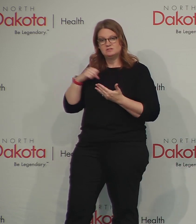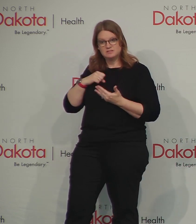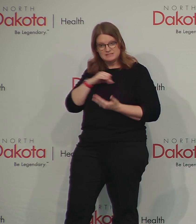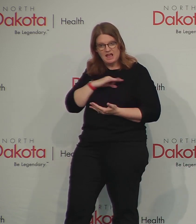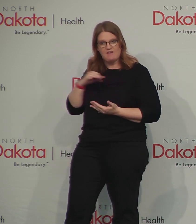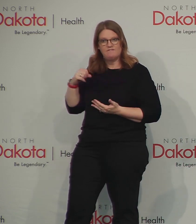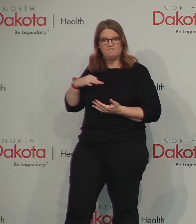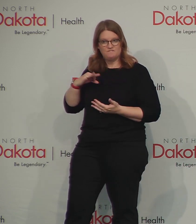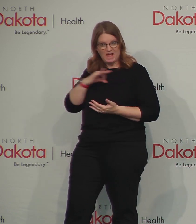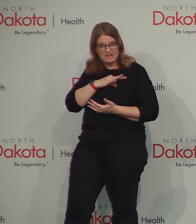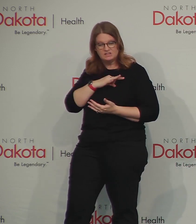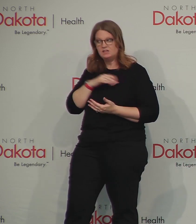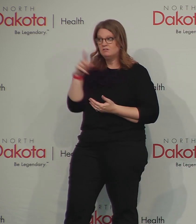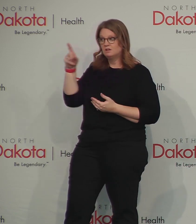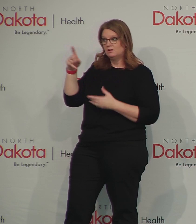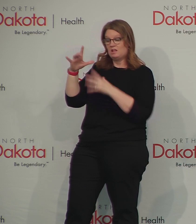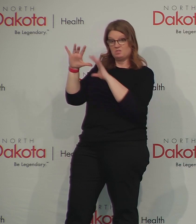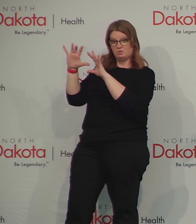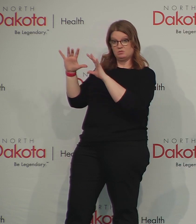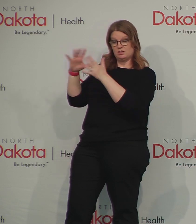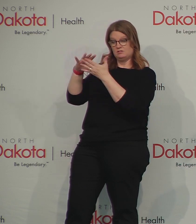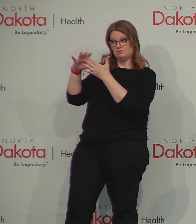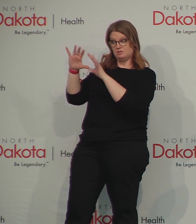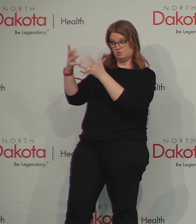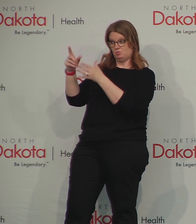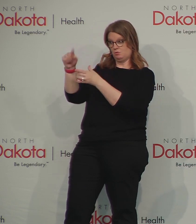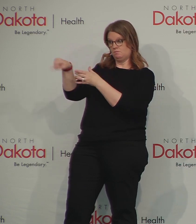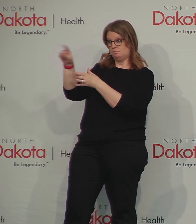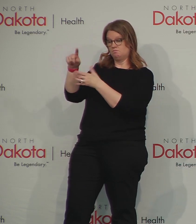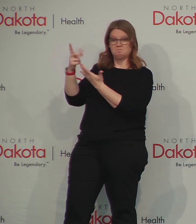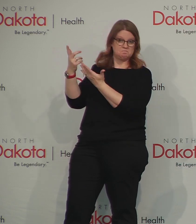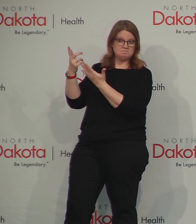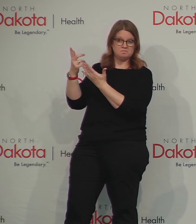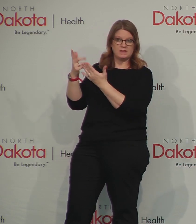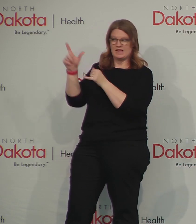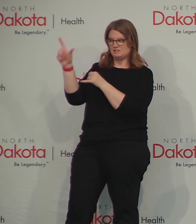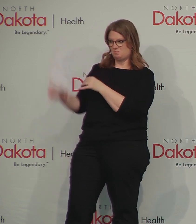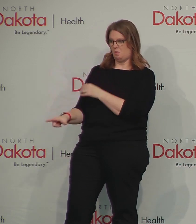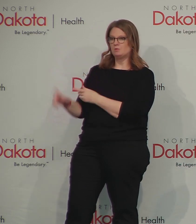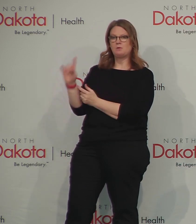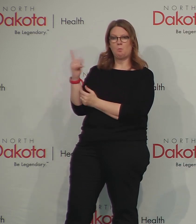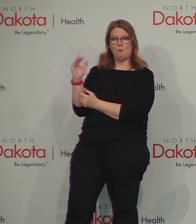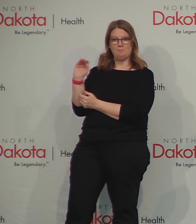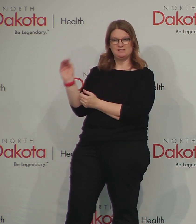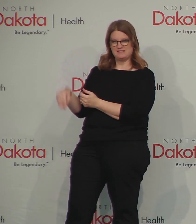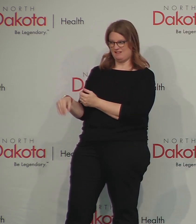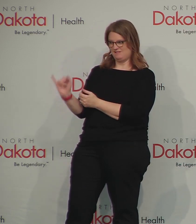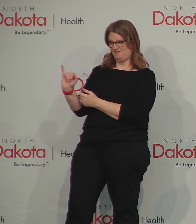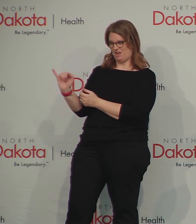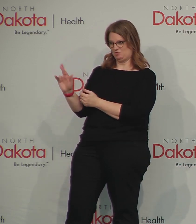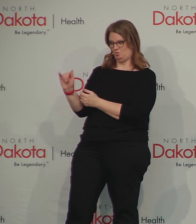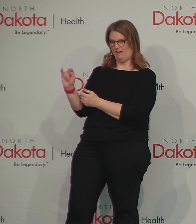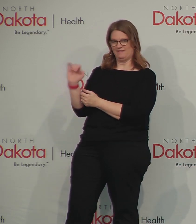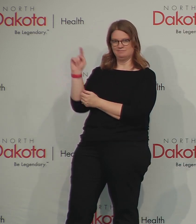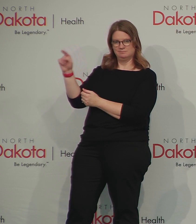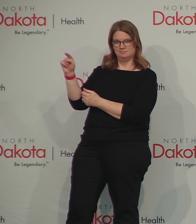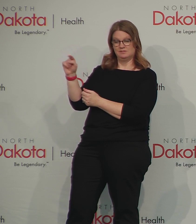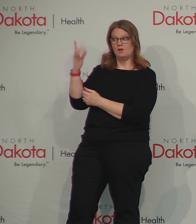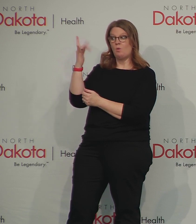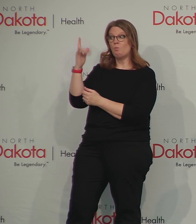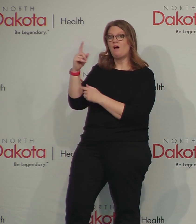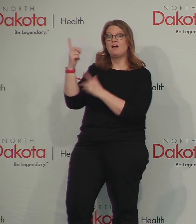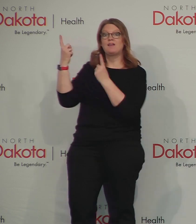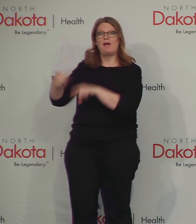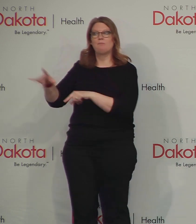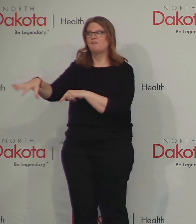And those groups that have been doing that are seeing as low as a 1% infection rate, because when someone is